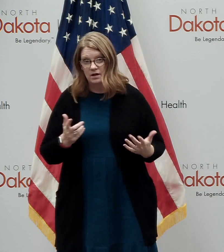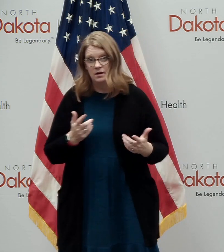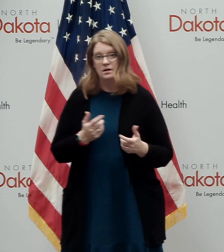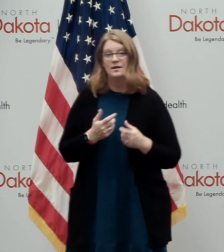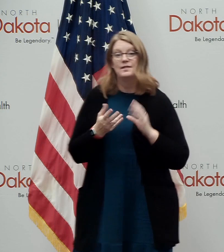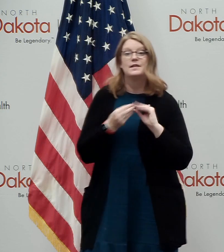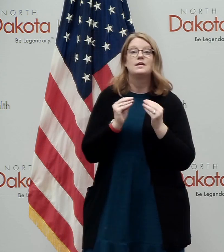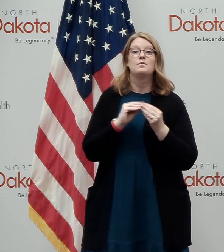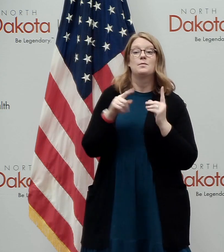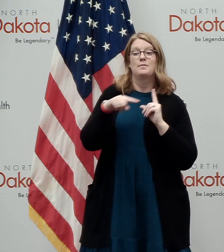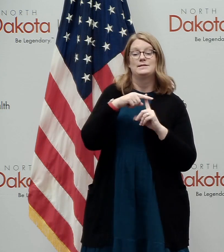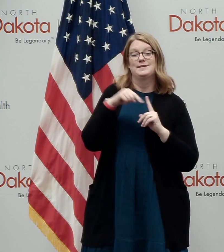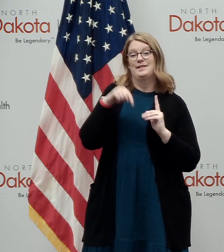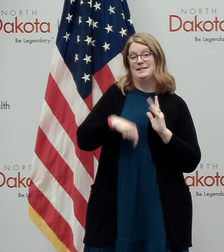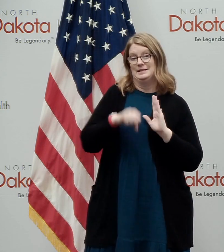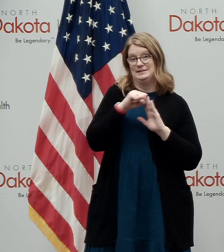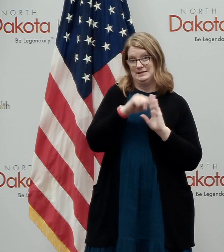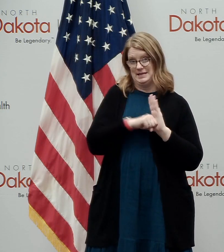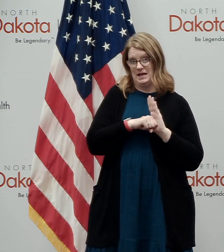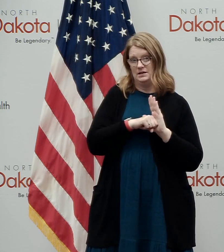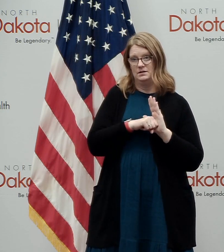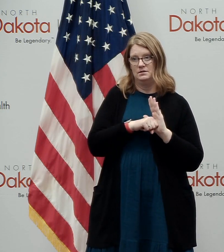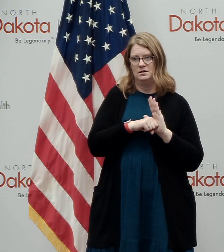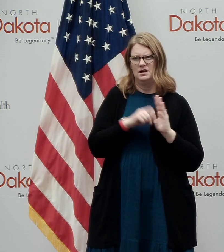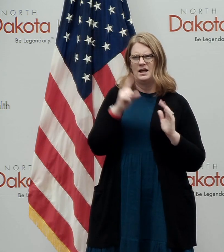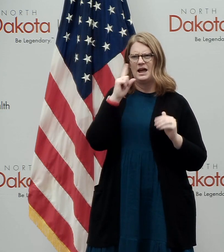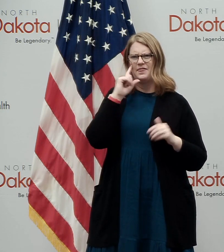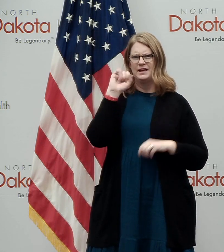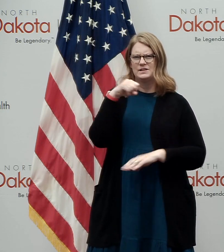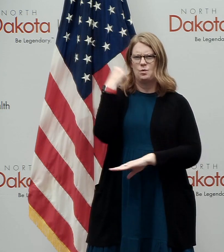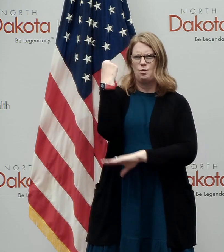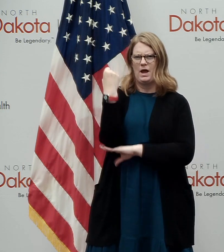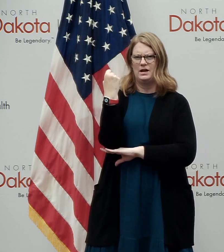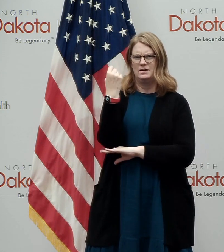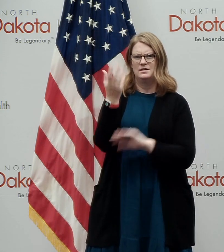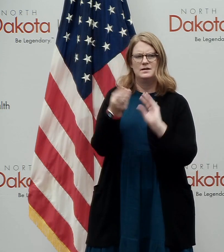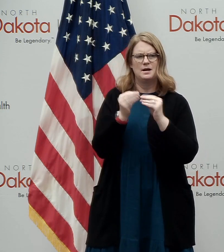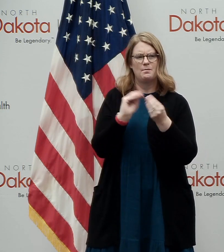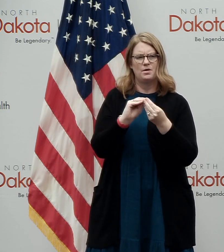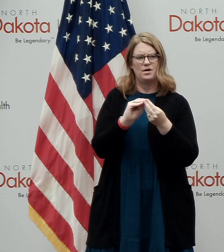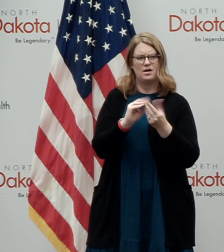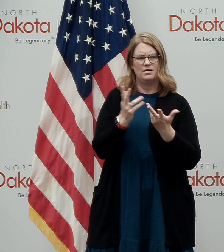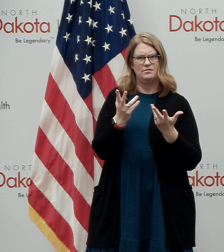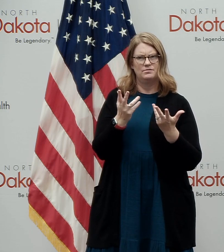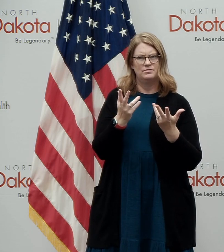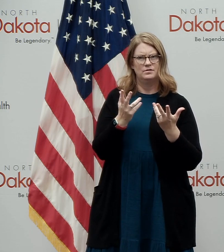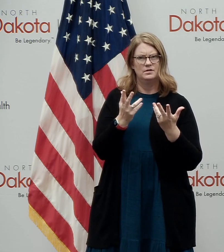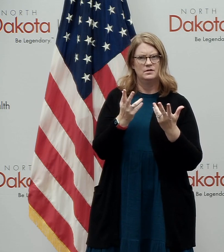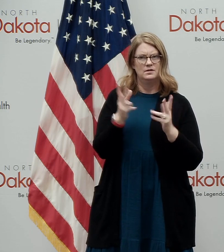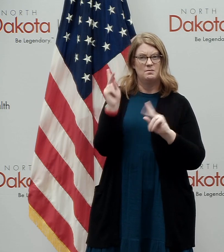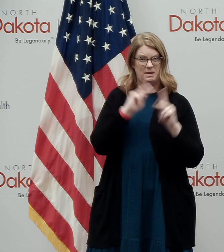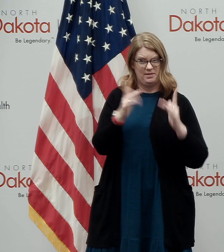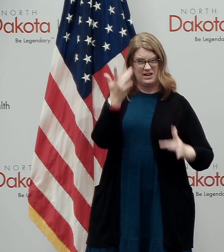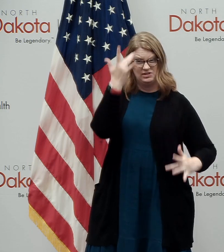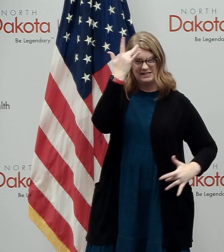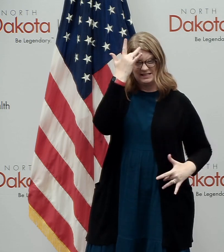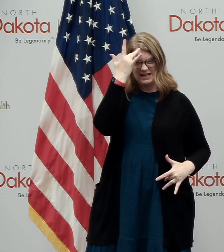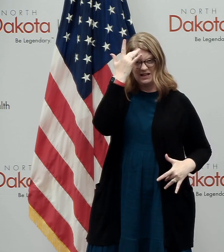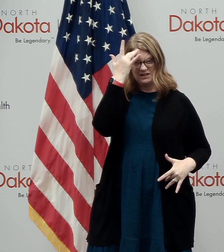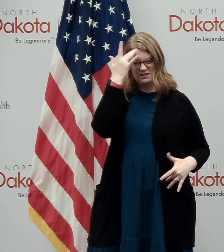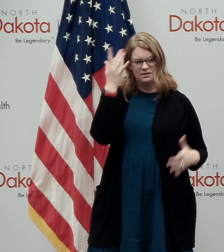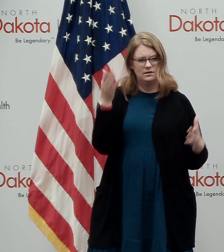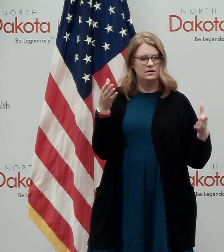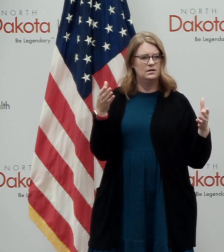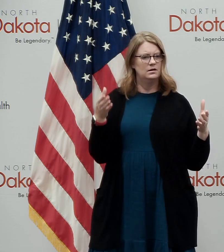state today, which again I believe is a record number of active cases that we're at right